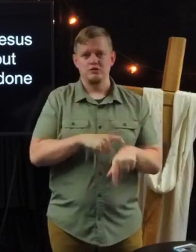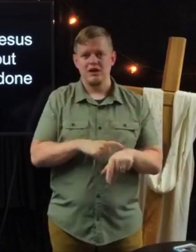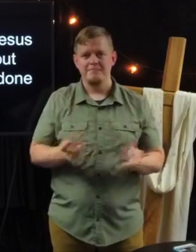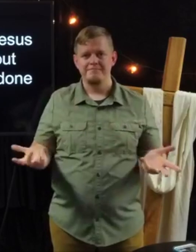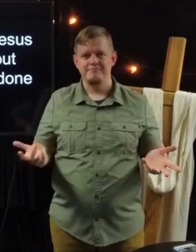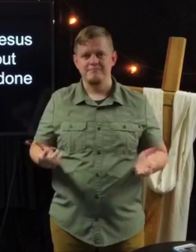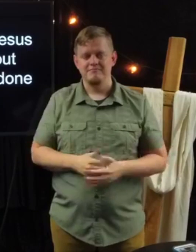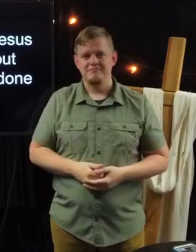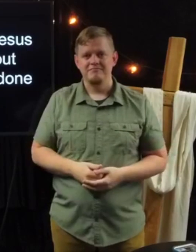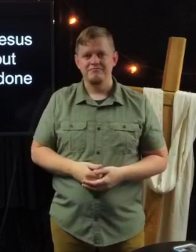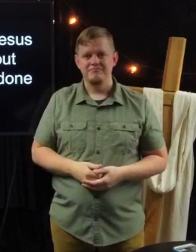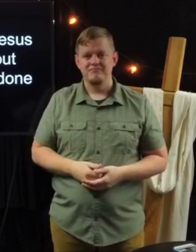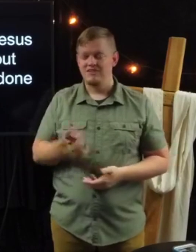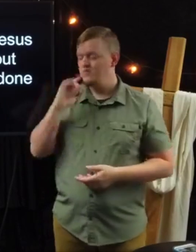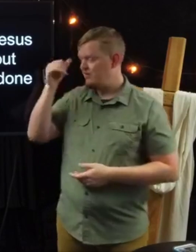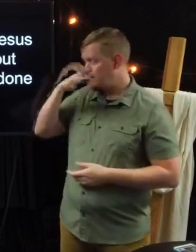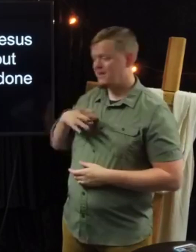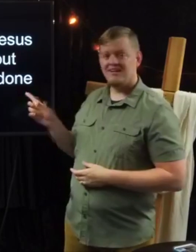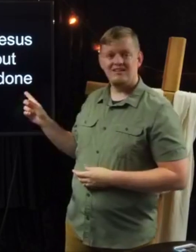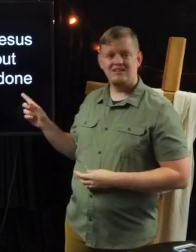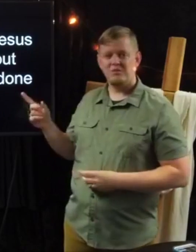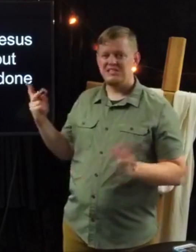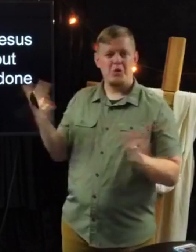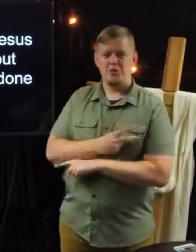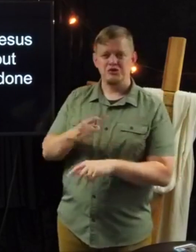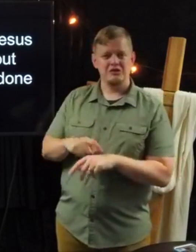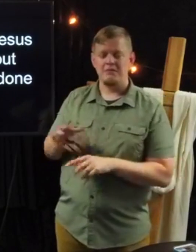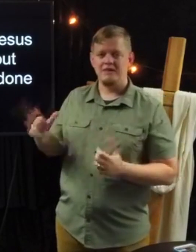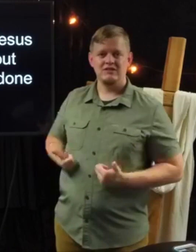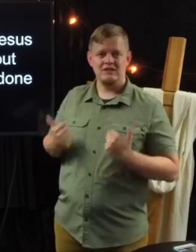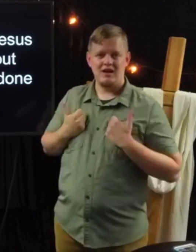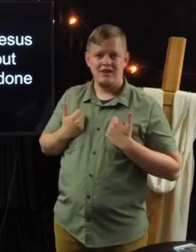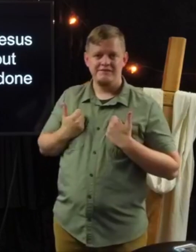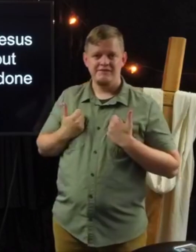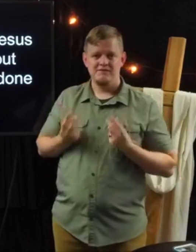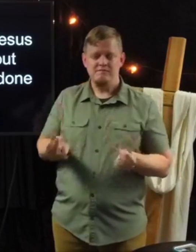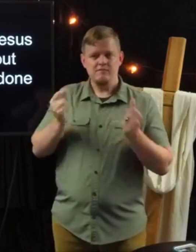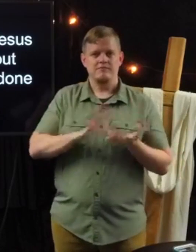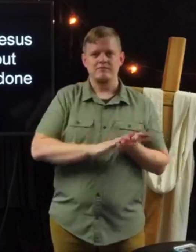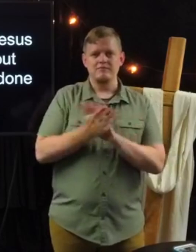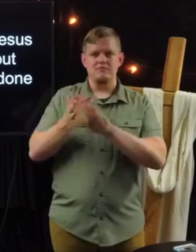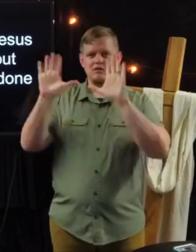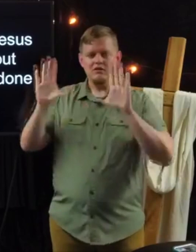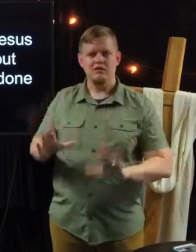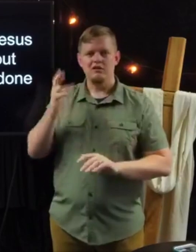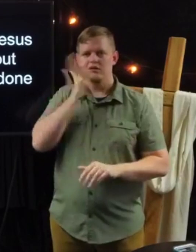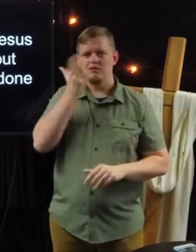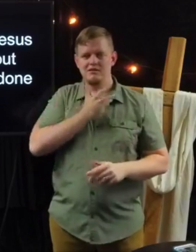through the best of times and through the worst of times. And for this man here, this was the worst of his life. It suddenly became the